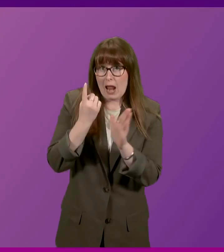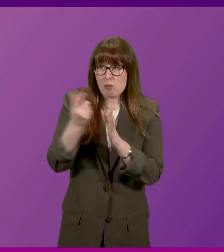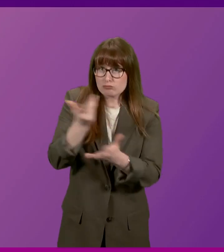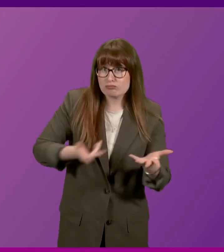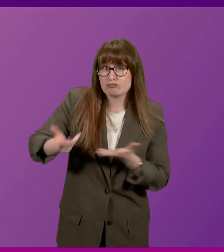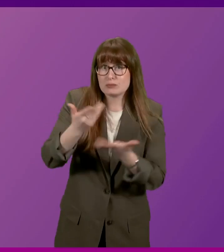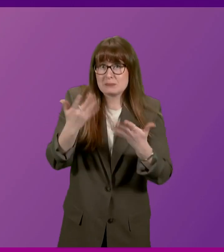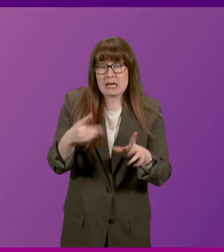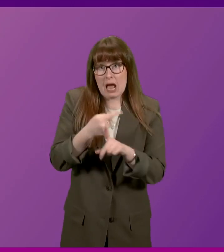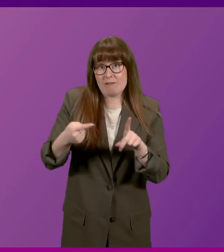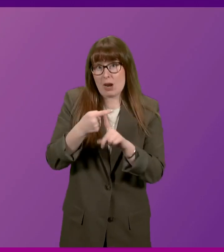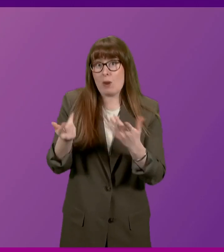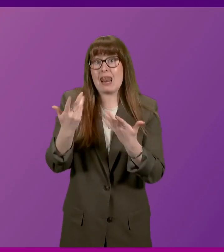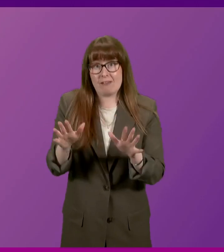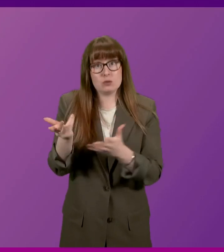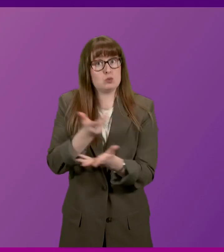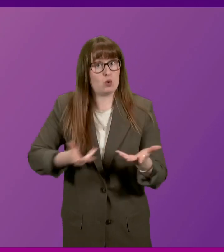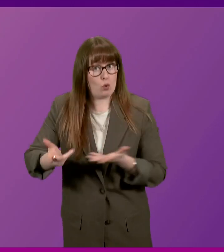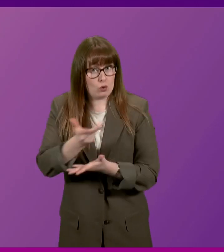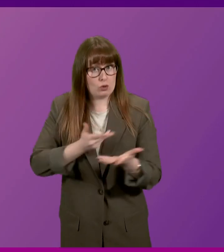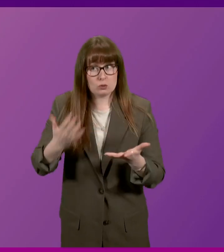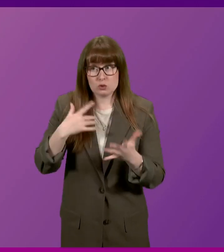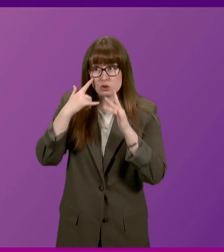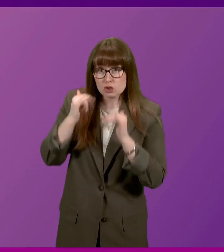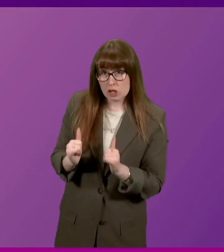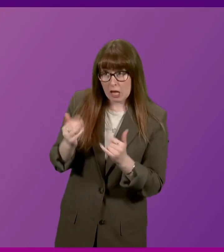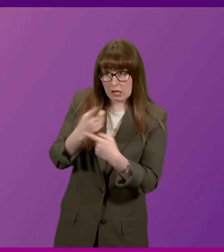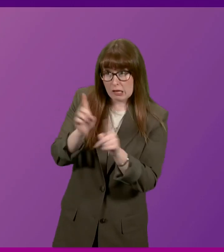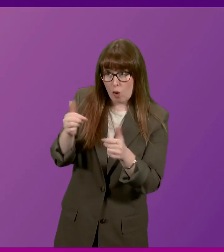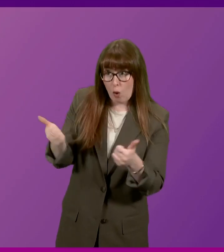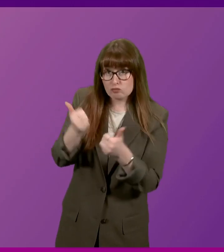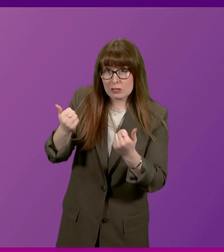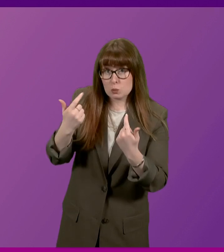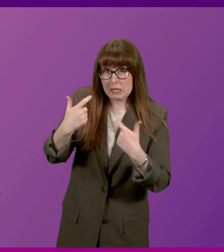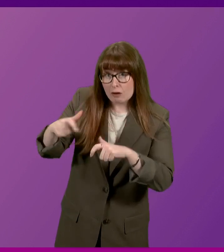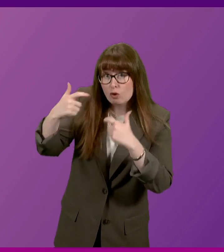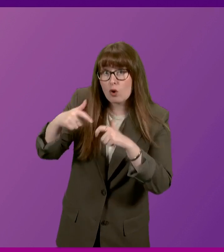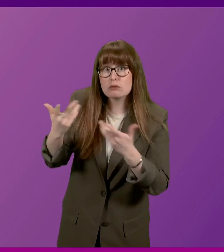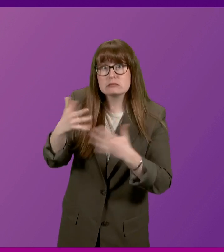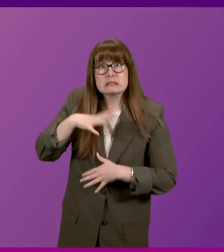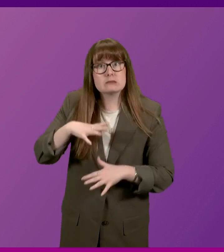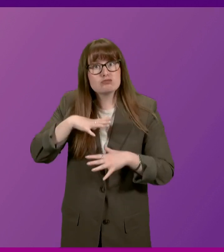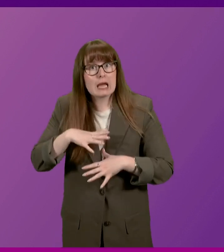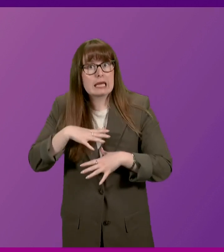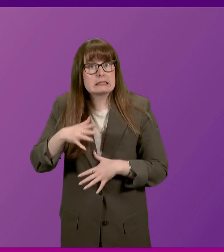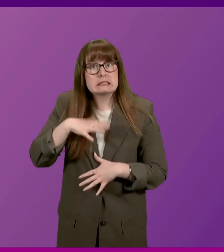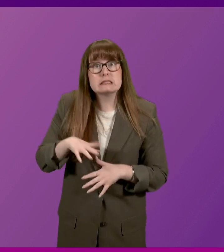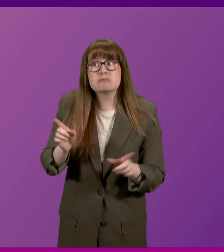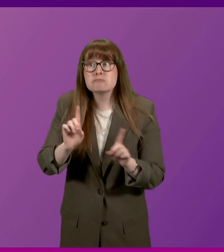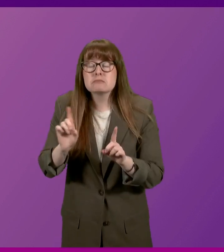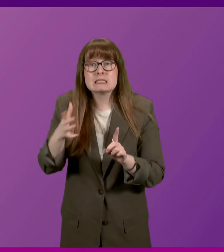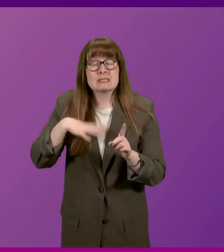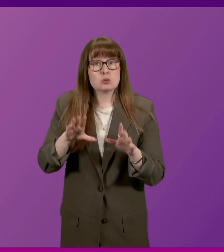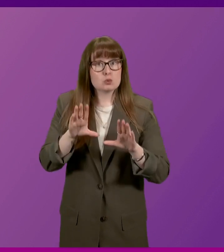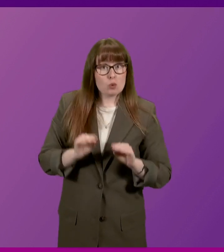still have half an hour left to go, so I'm just checking in that we're okay. Does anyone need a comfort break? Do you need to